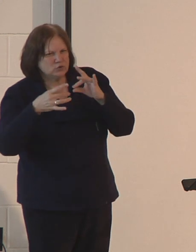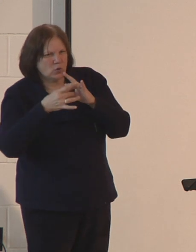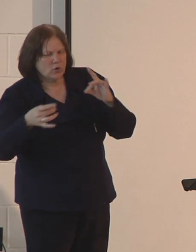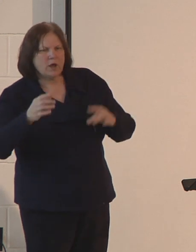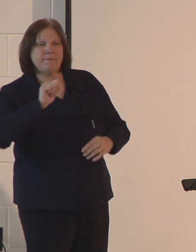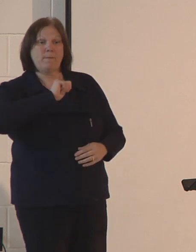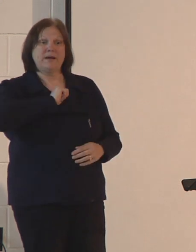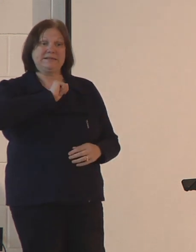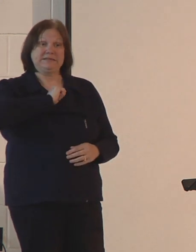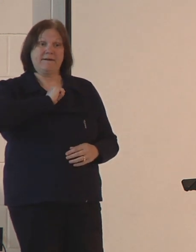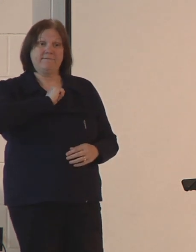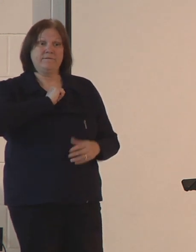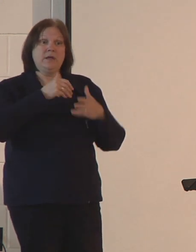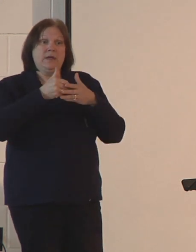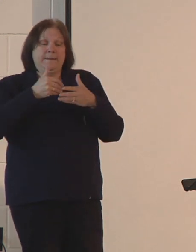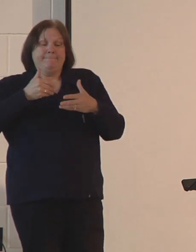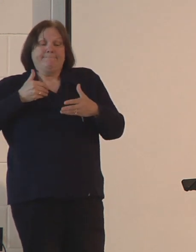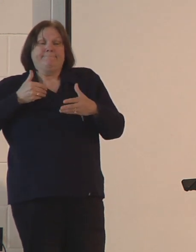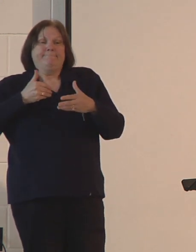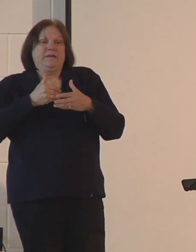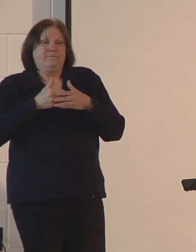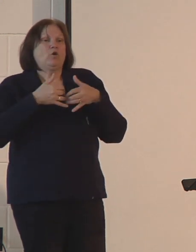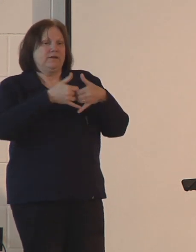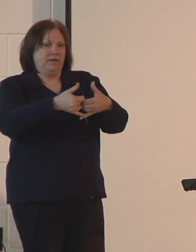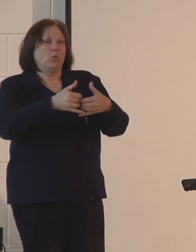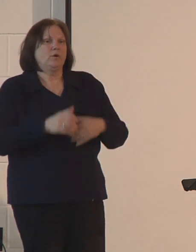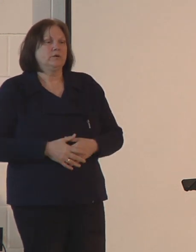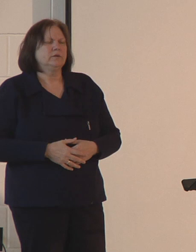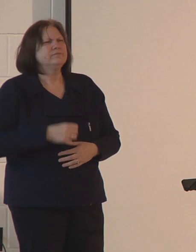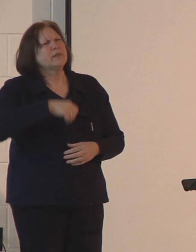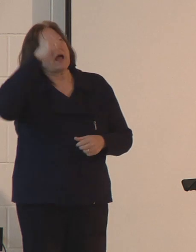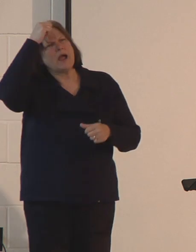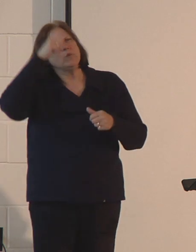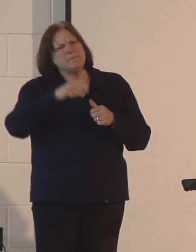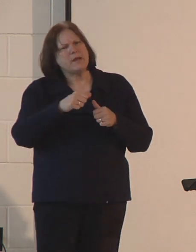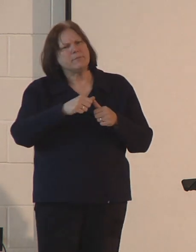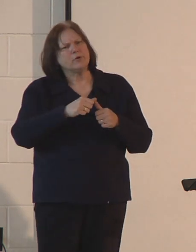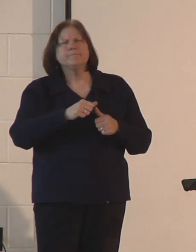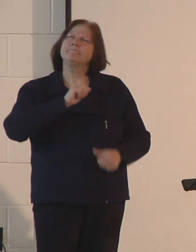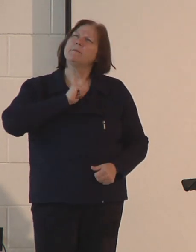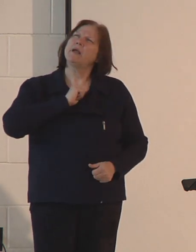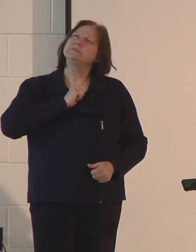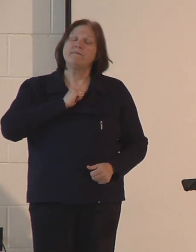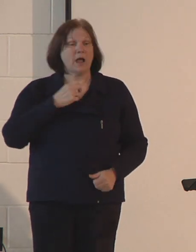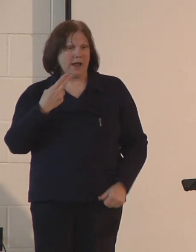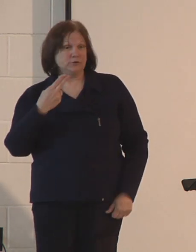about myself before I give the award. I remember when I was in high